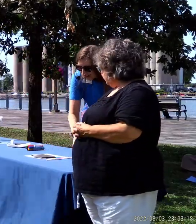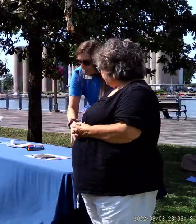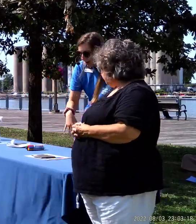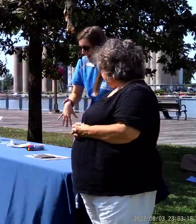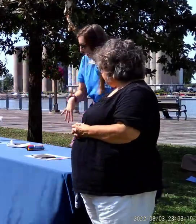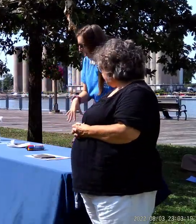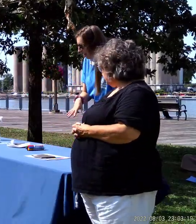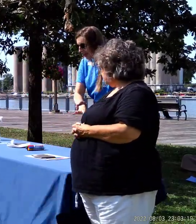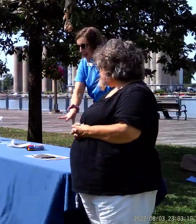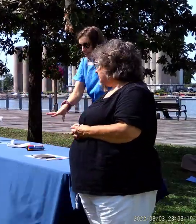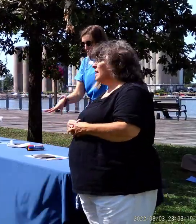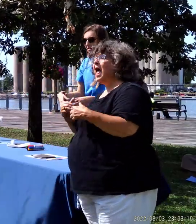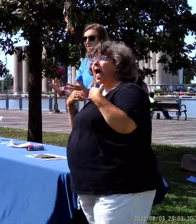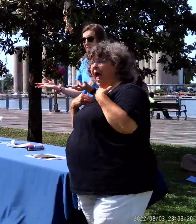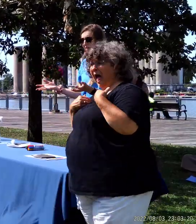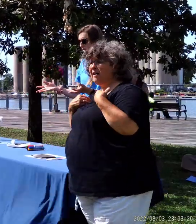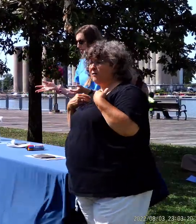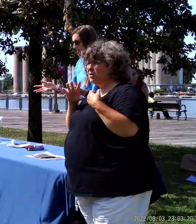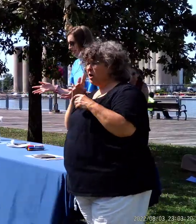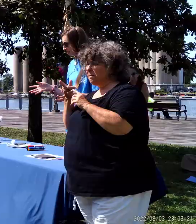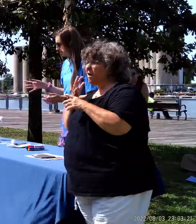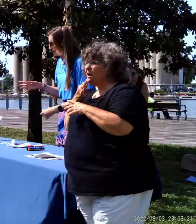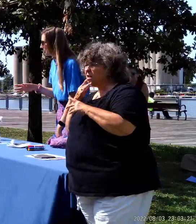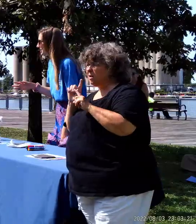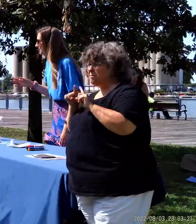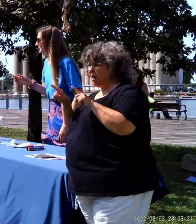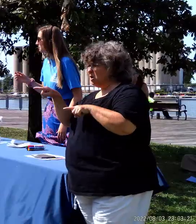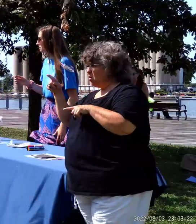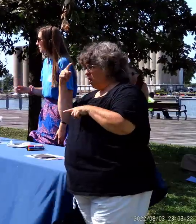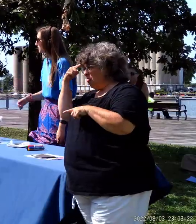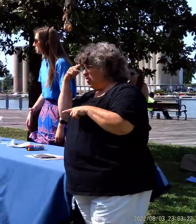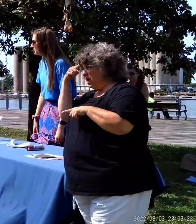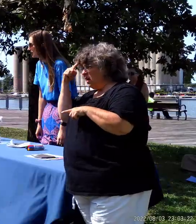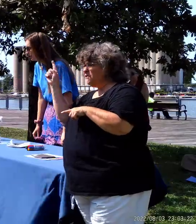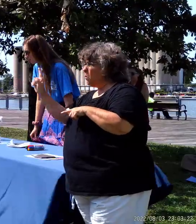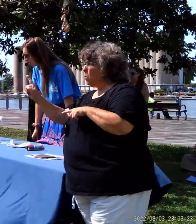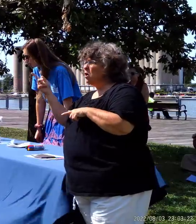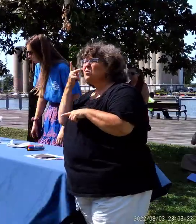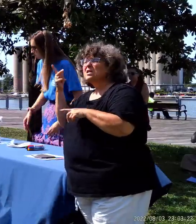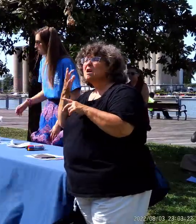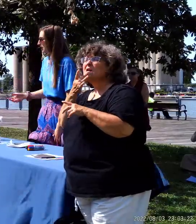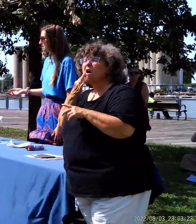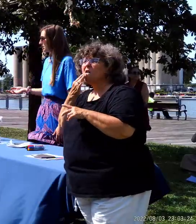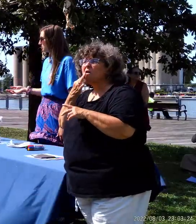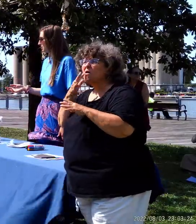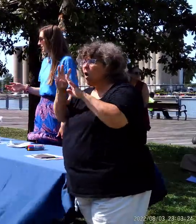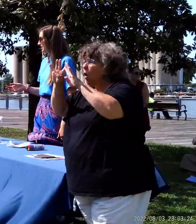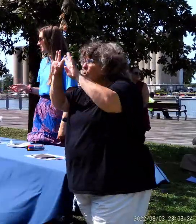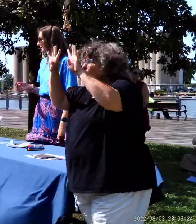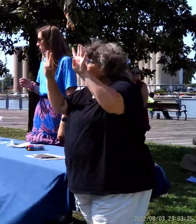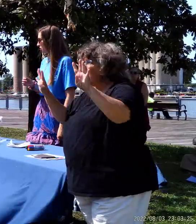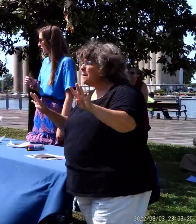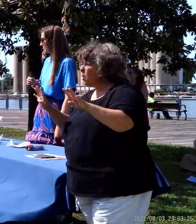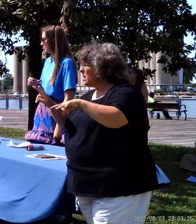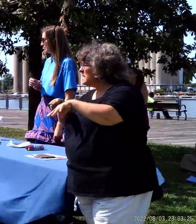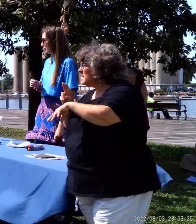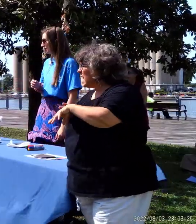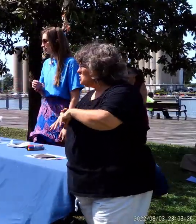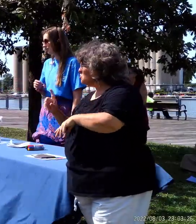and so we talked about colors here, but can you guys think of where you see colors or rainbows in